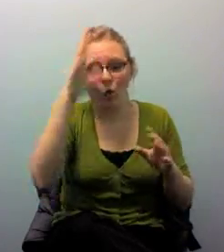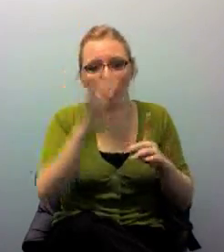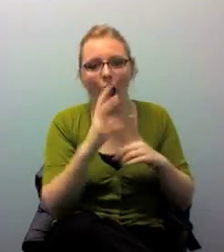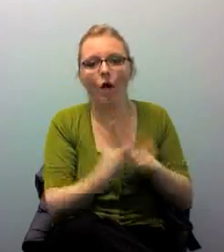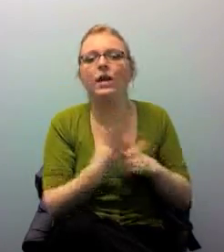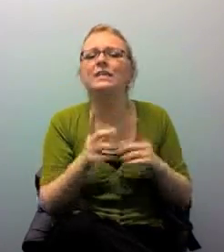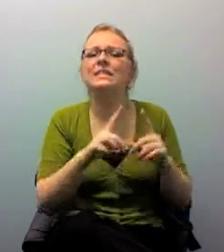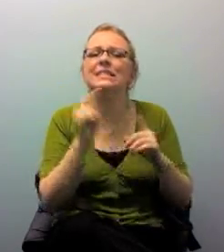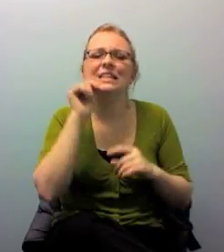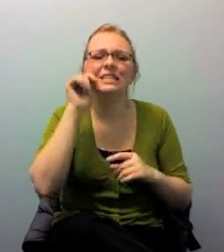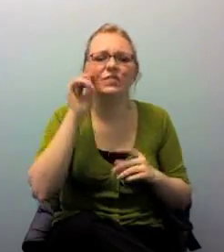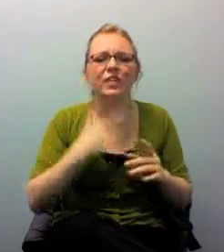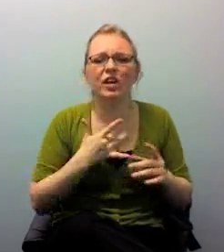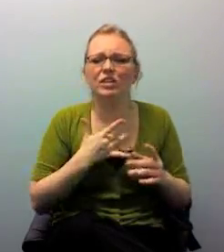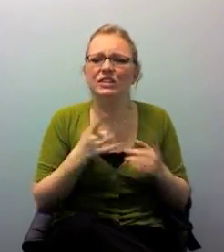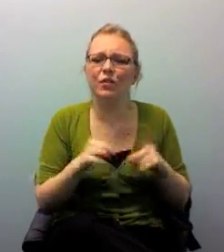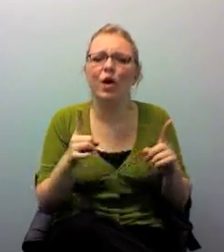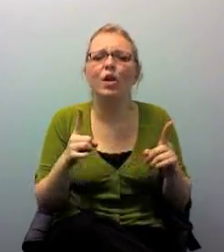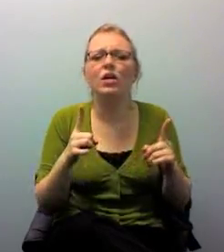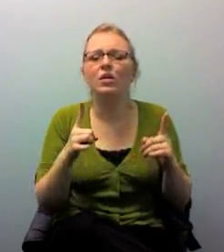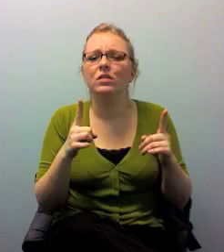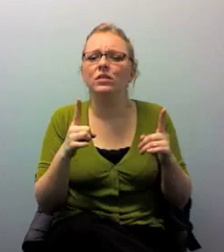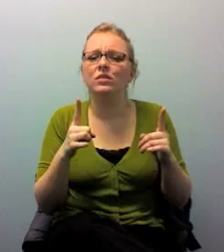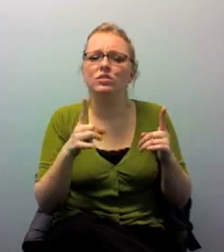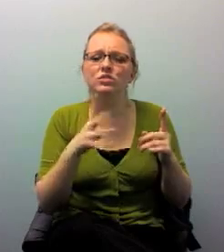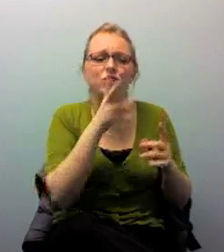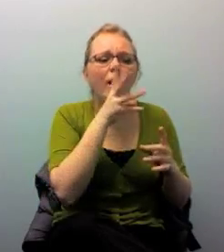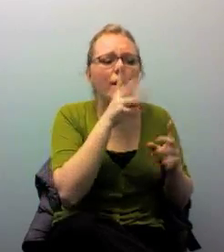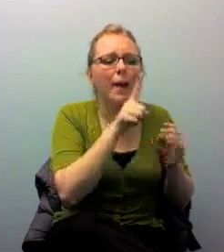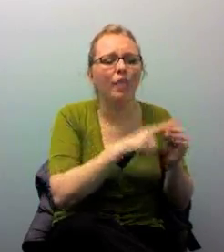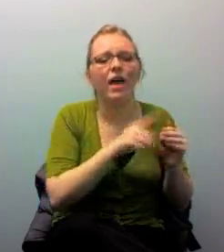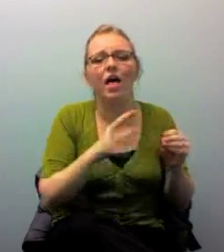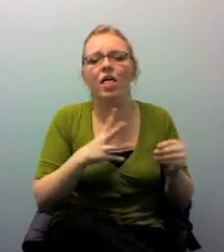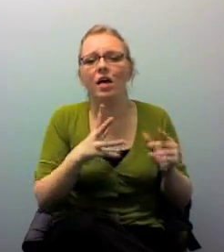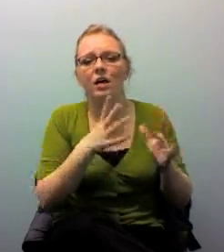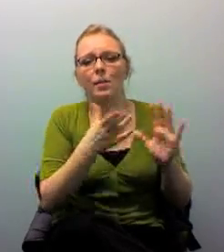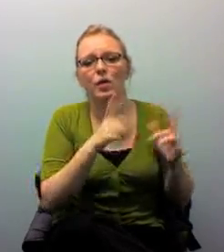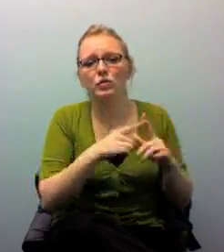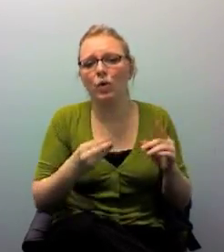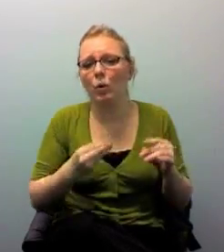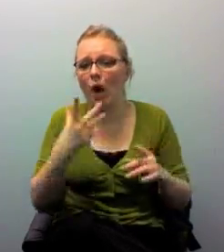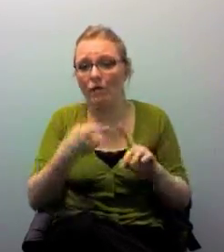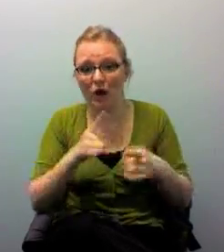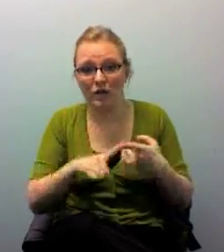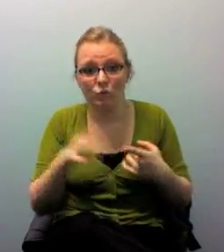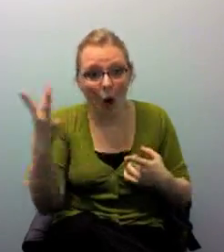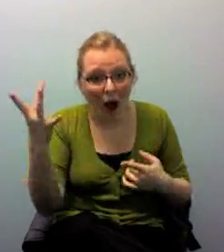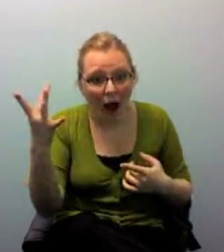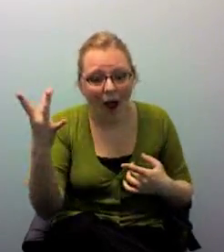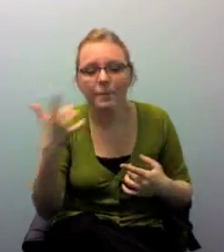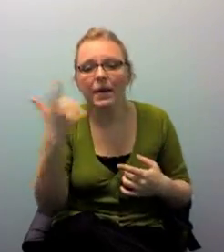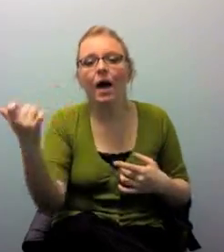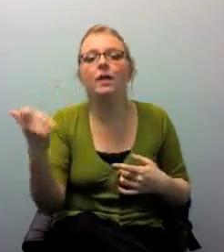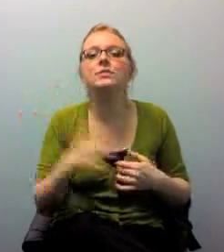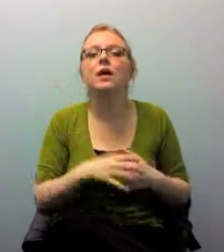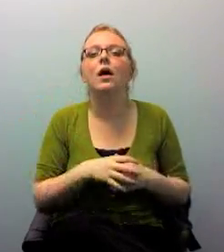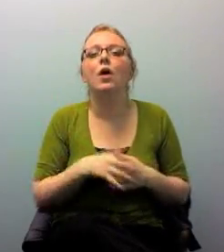talking about topics like this with their black friends than they do with their white friends. Why? Because these kinds of